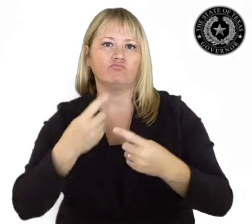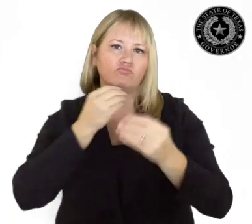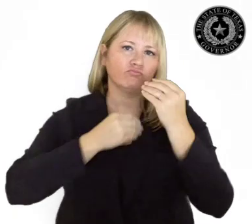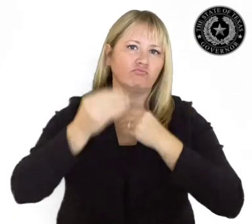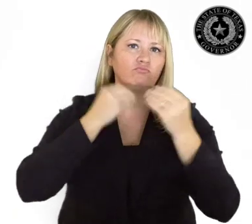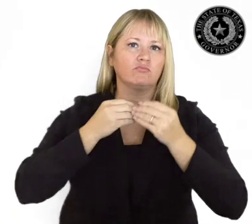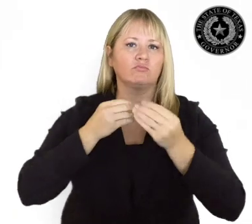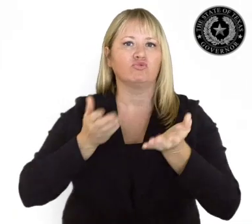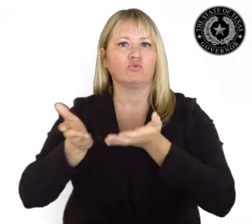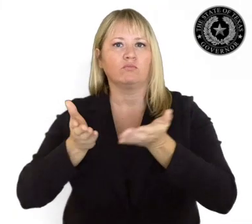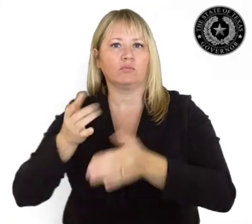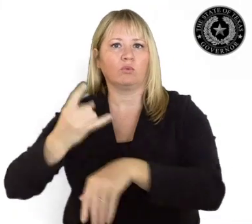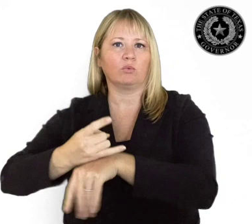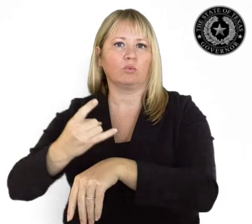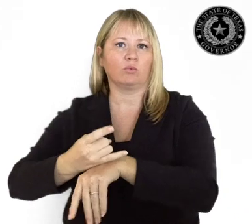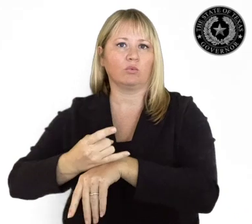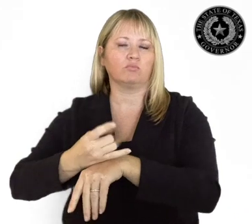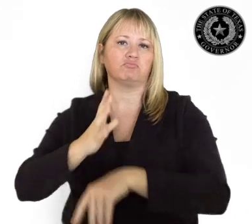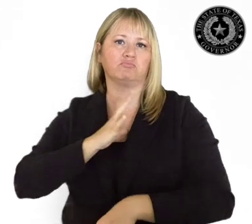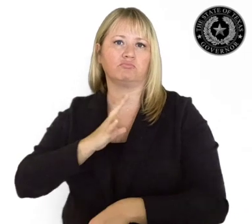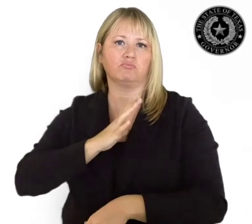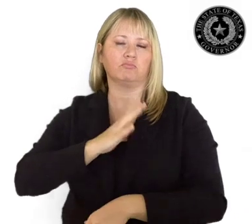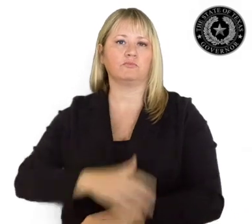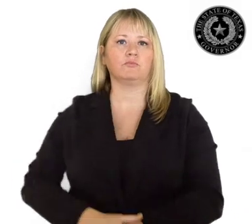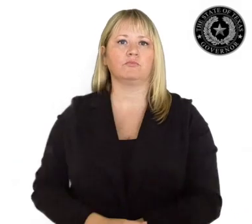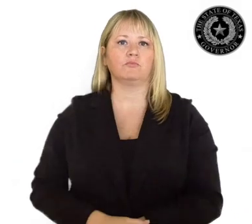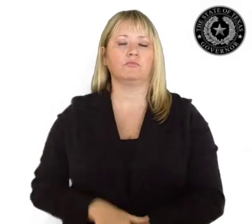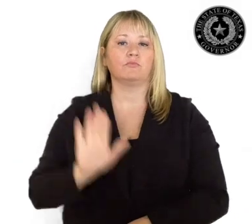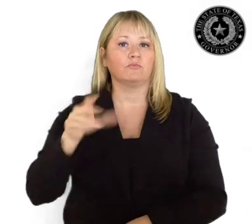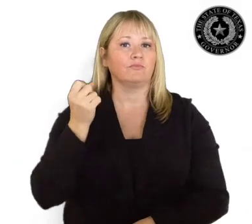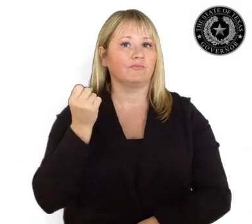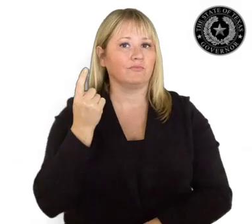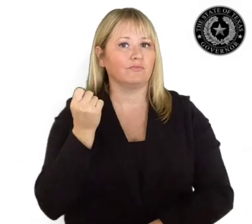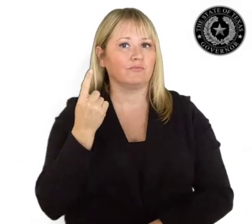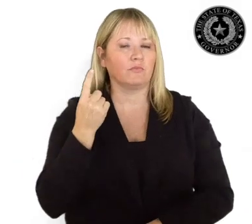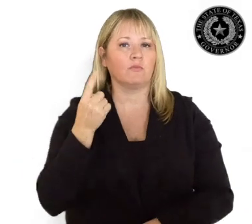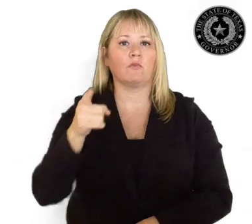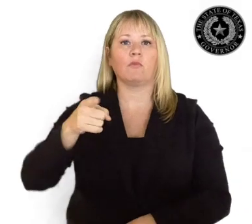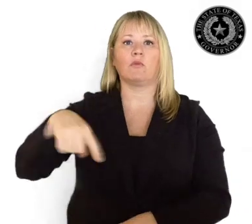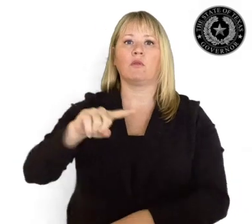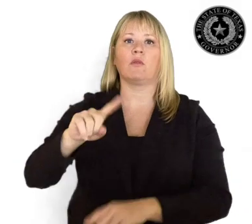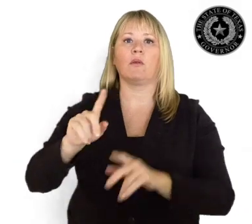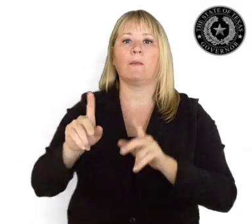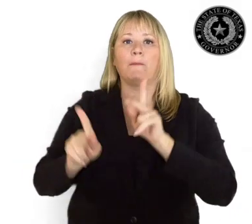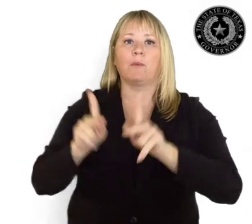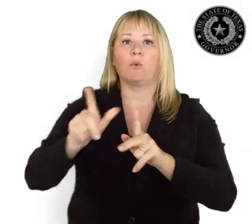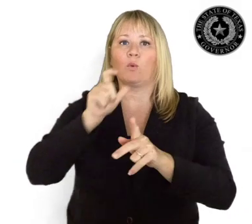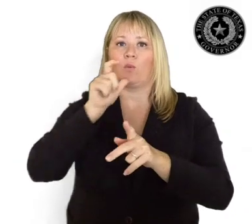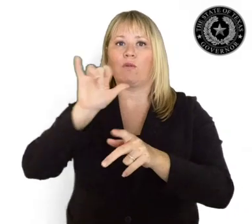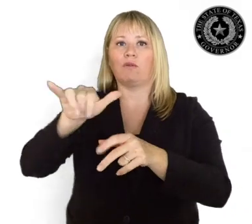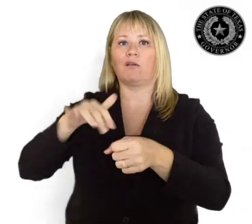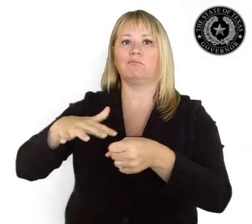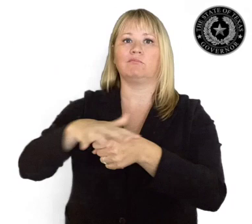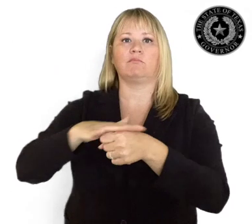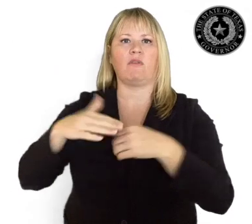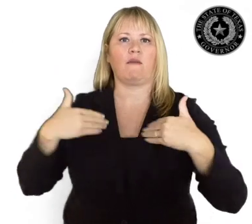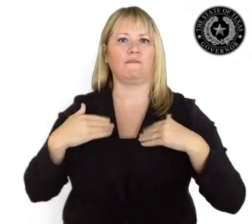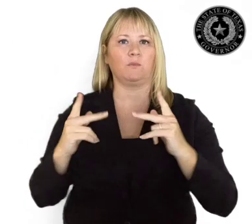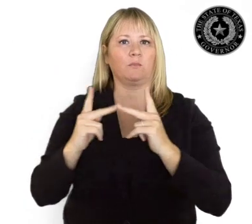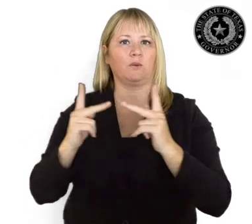in an establishment that holds a permit from TABC as a brewer, distiller, rectifier, or winery.